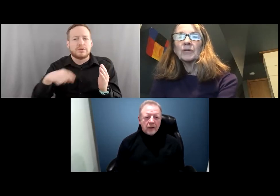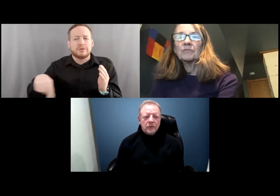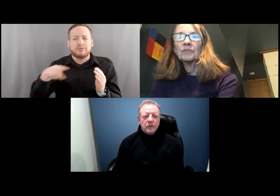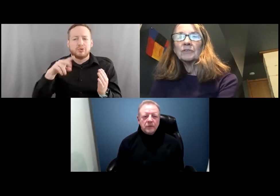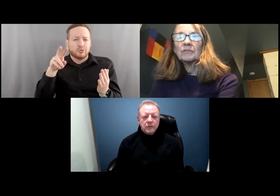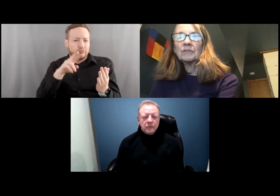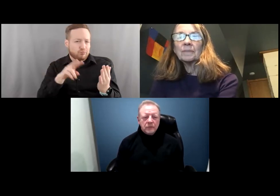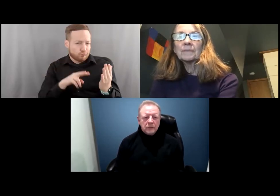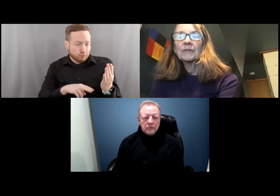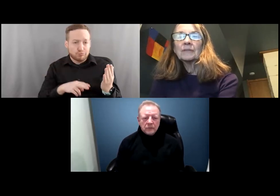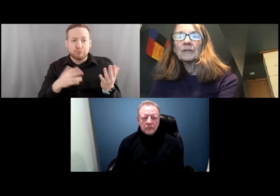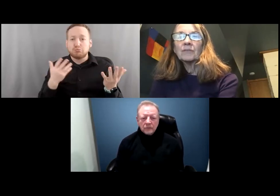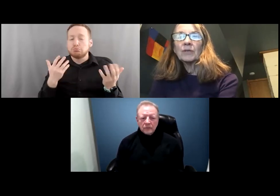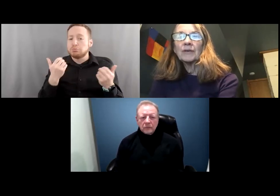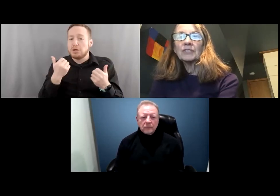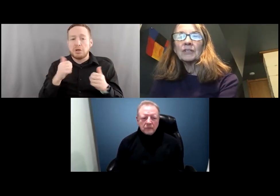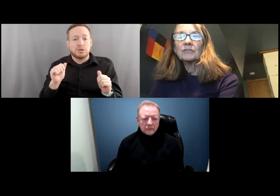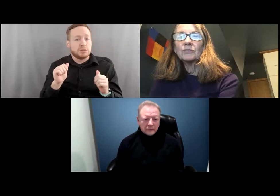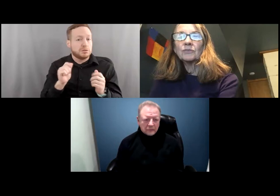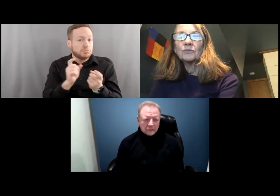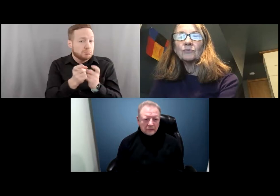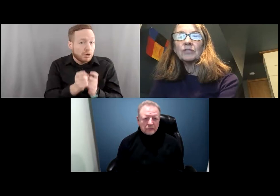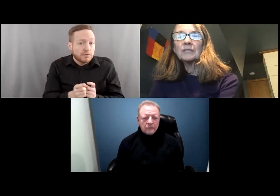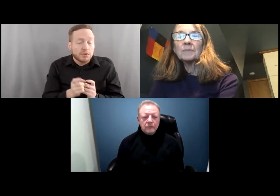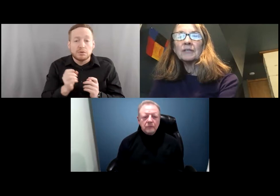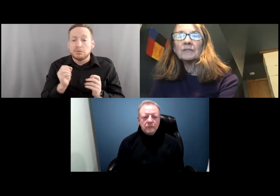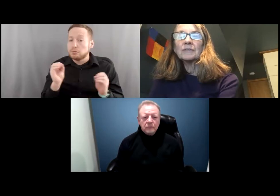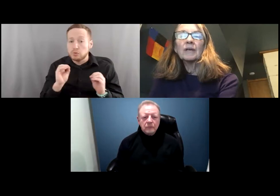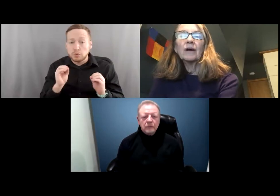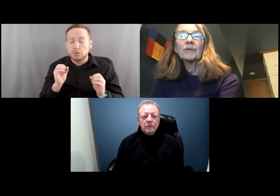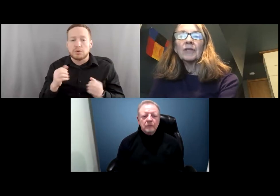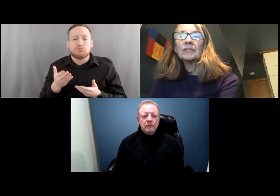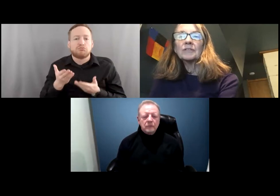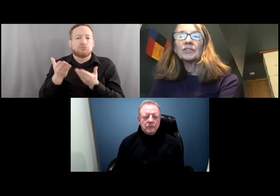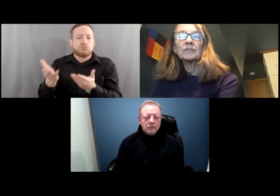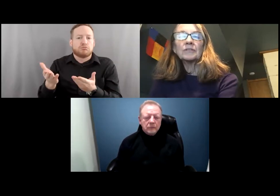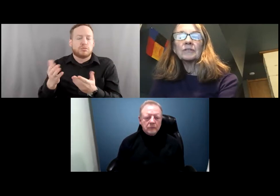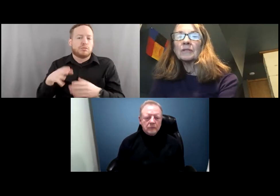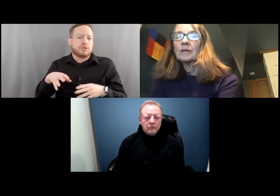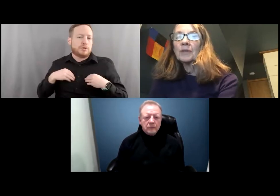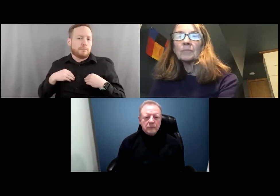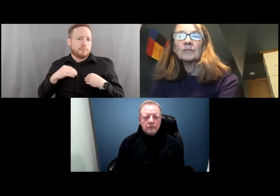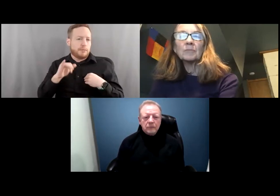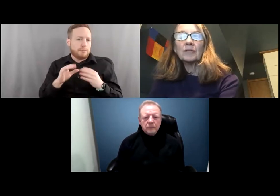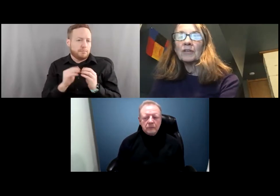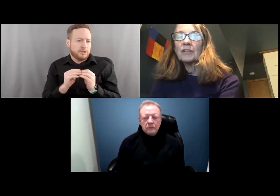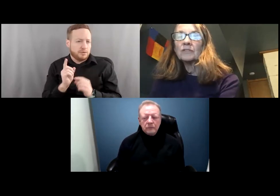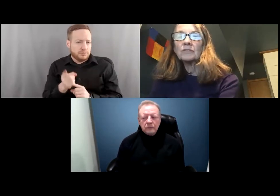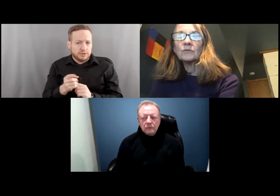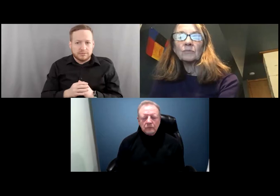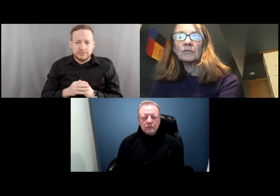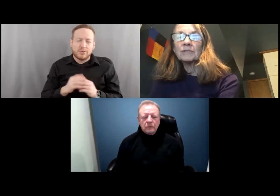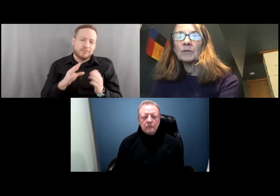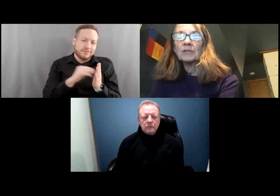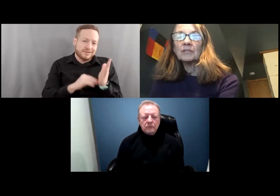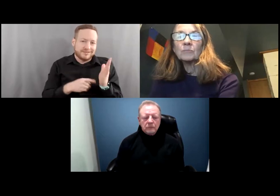October 21st, did everyone have a chance to read the minutes? Are there any suggested amendments, modifications,